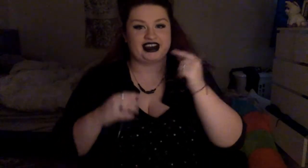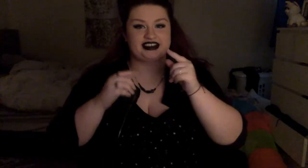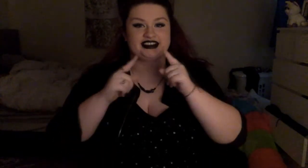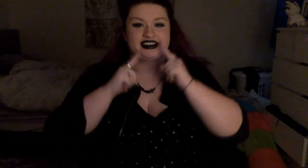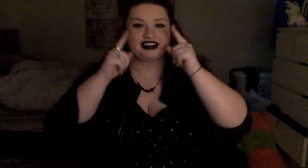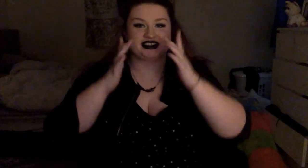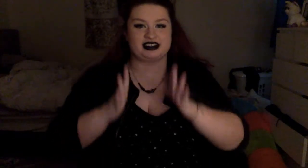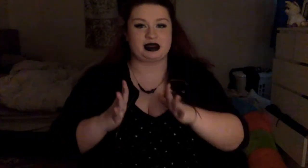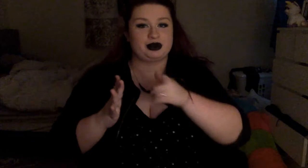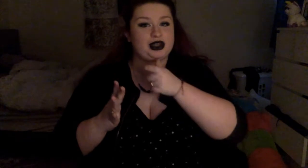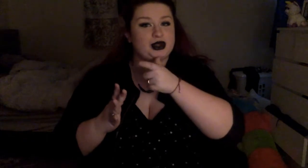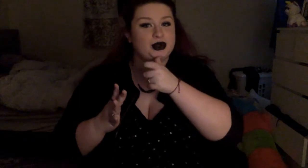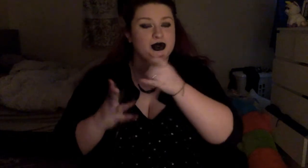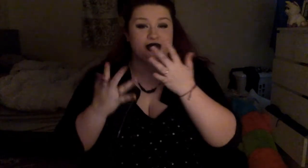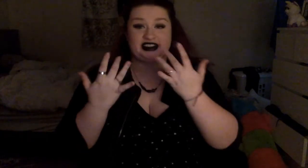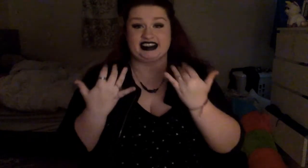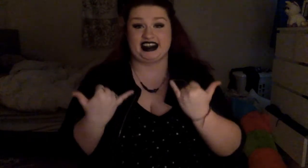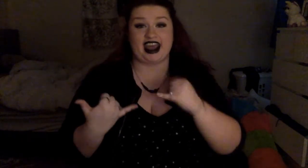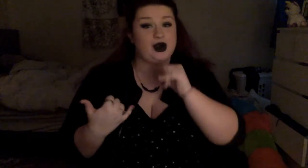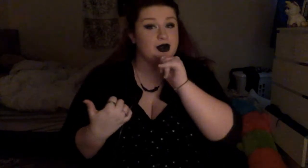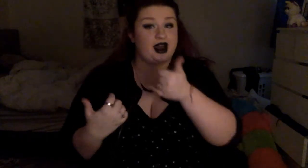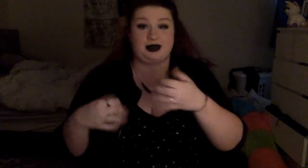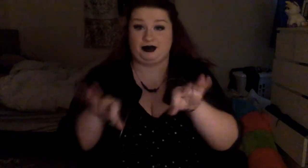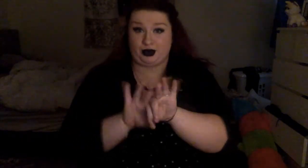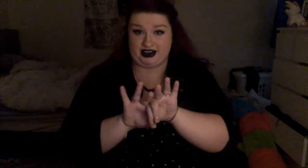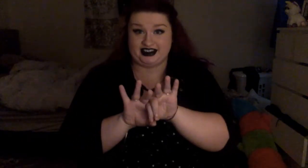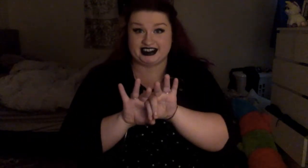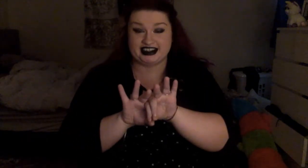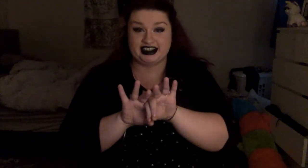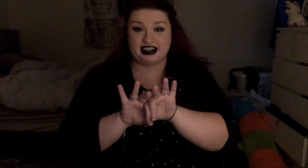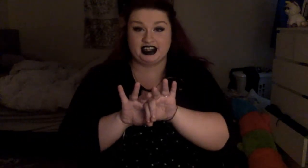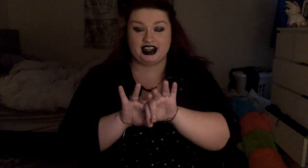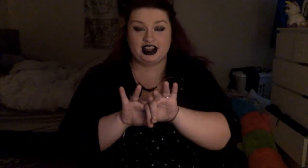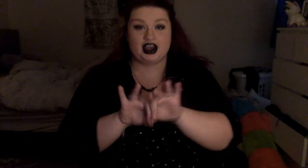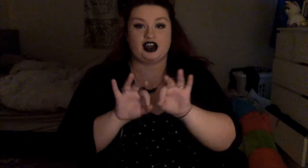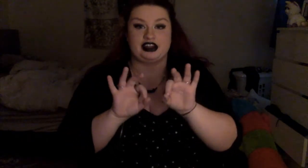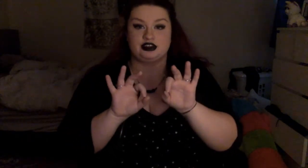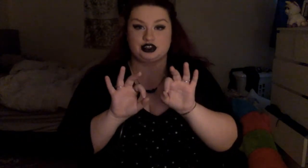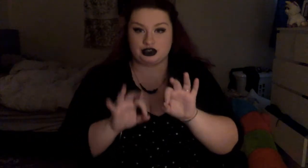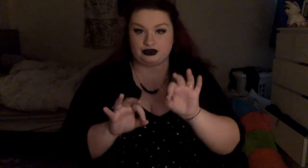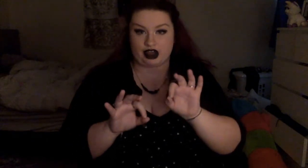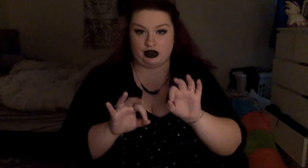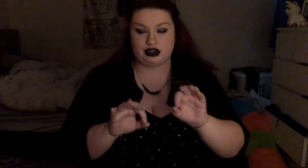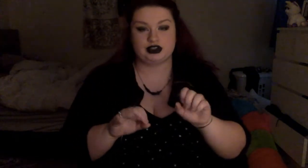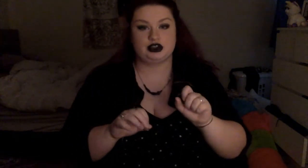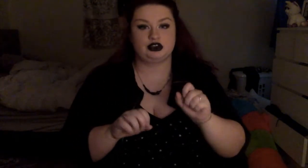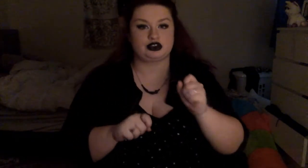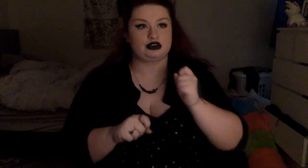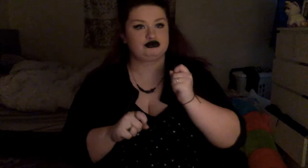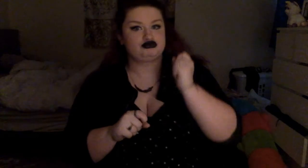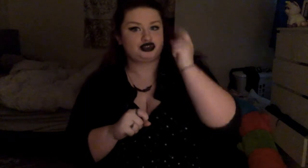past celebrity who's now not important. Alright, shooting fireworks. So,